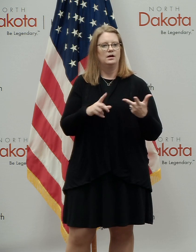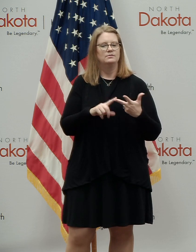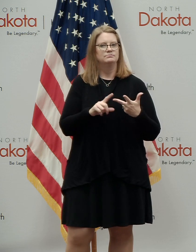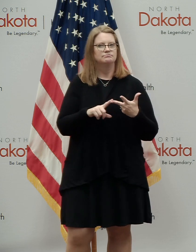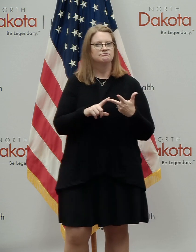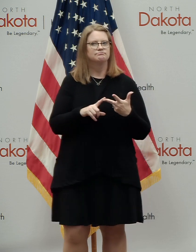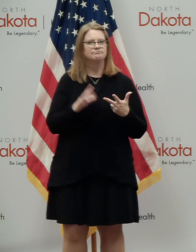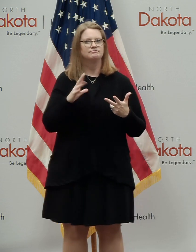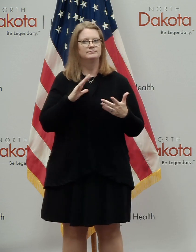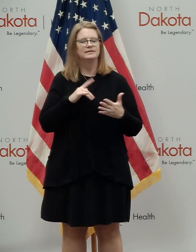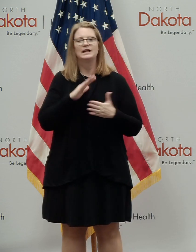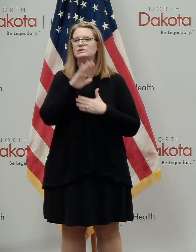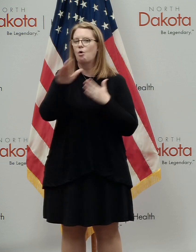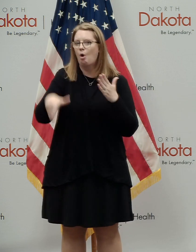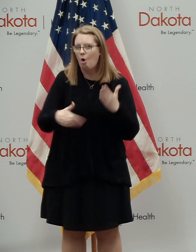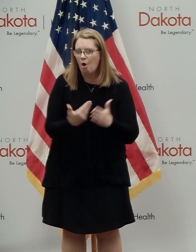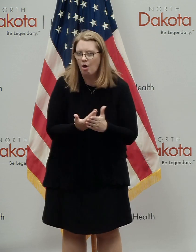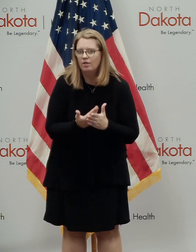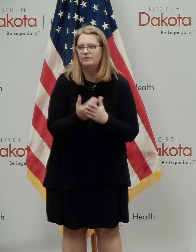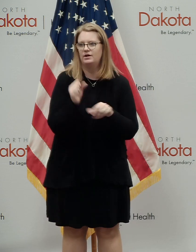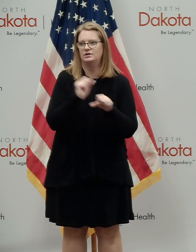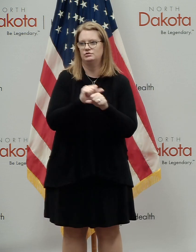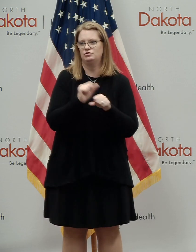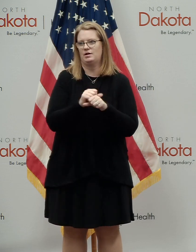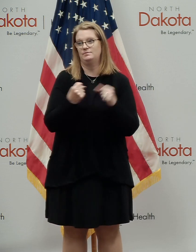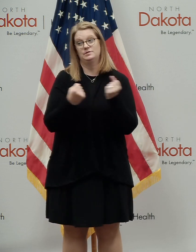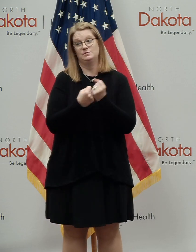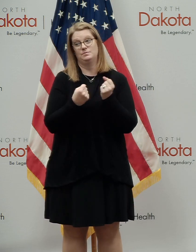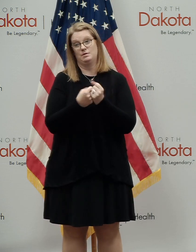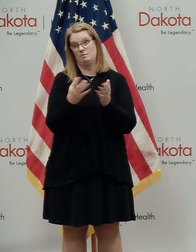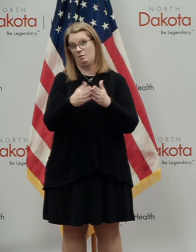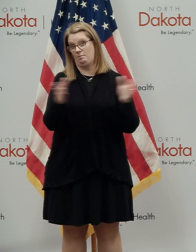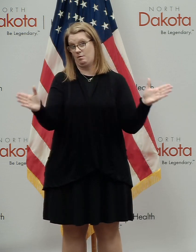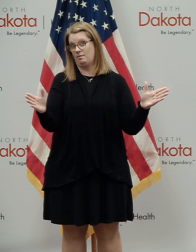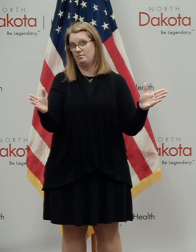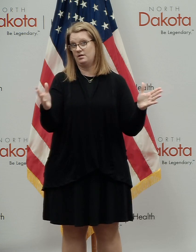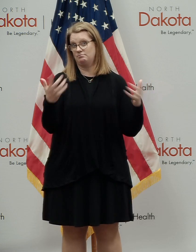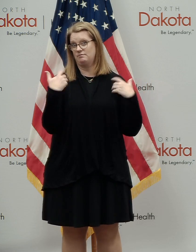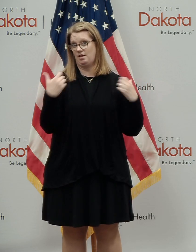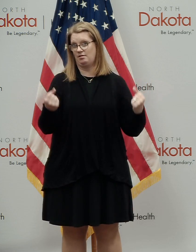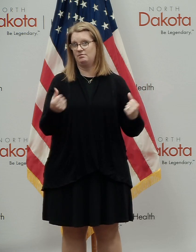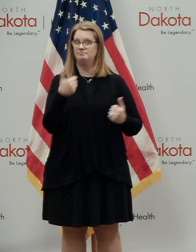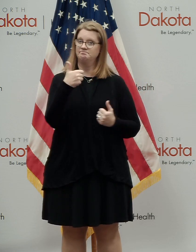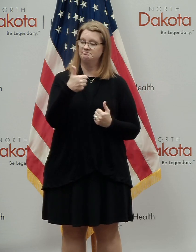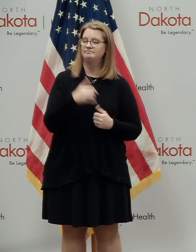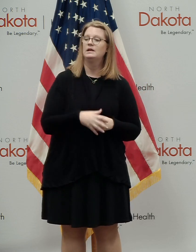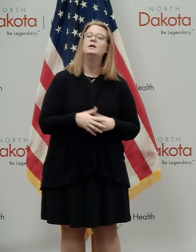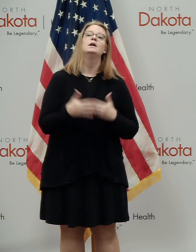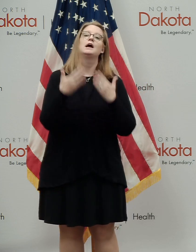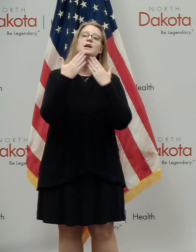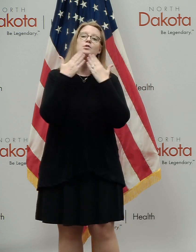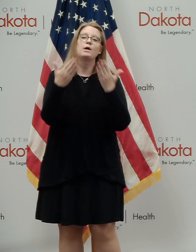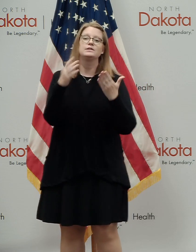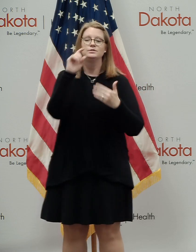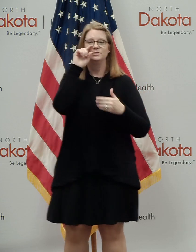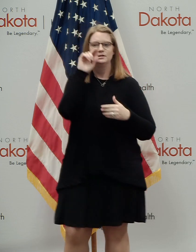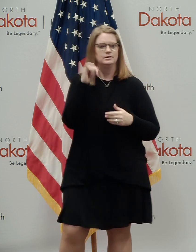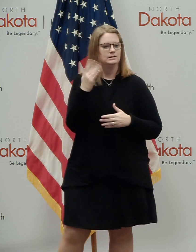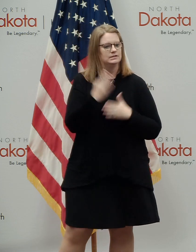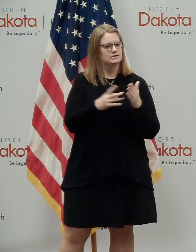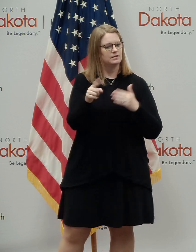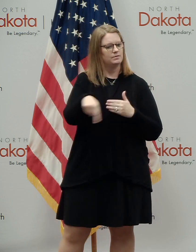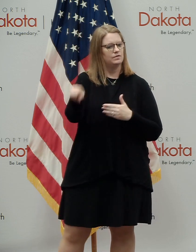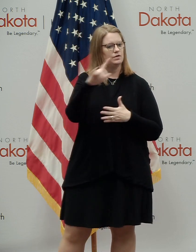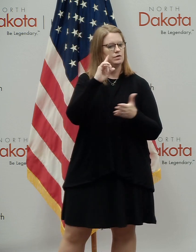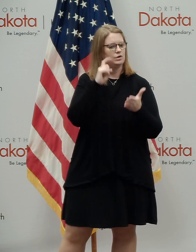video, it is all of our jobs to promote public health. On our gratitude section for this week, some of you